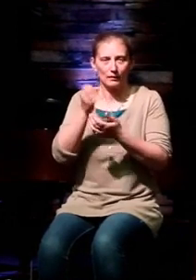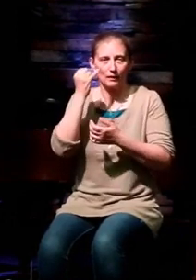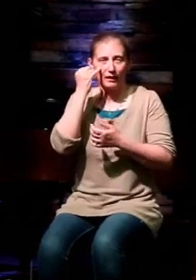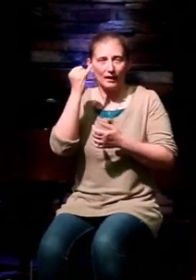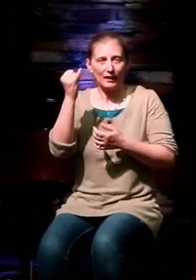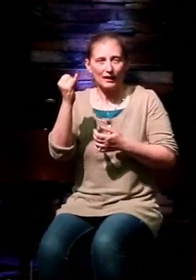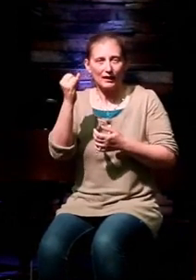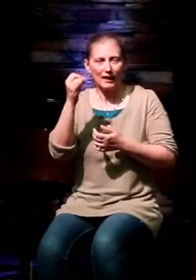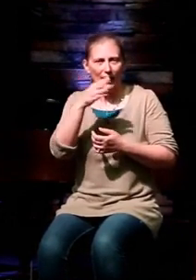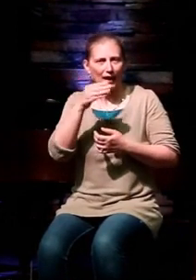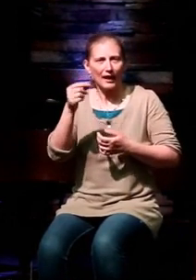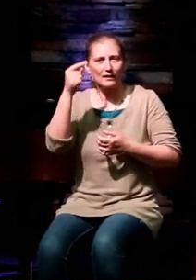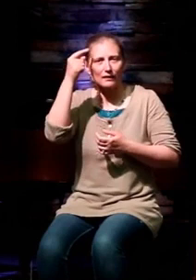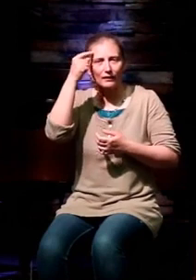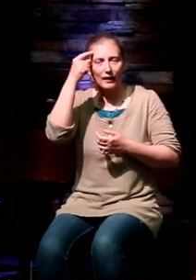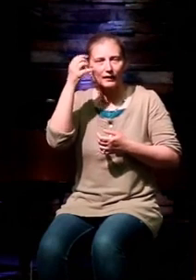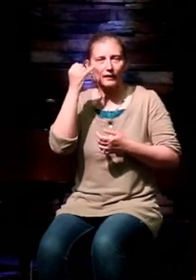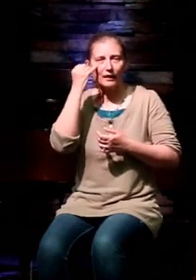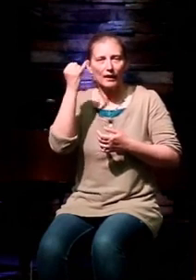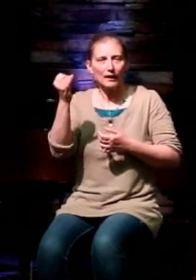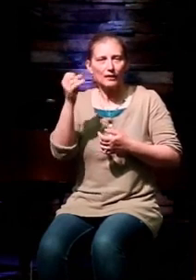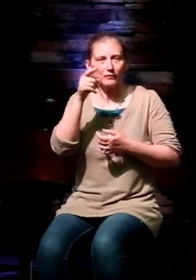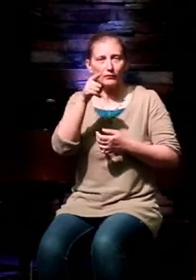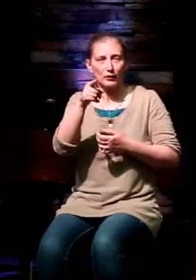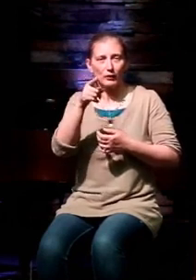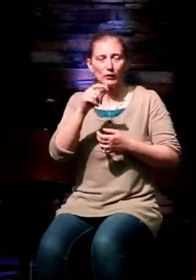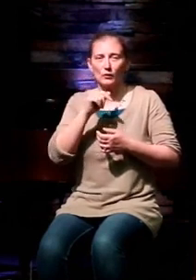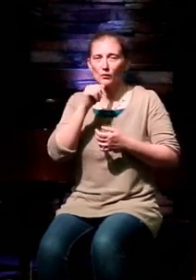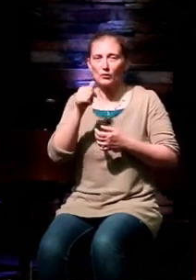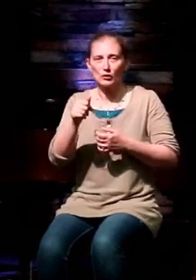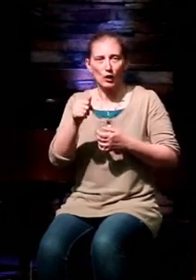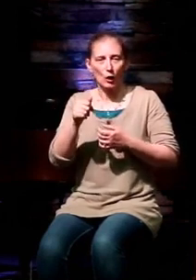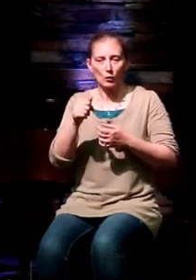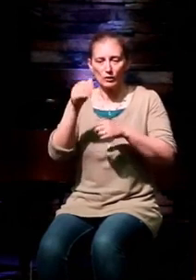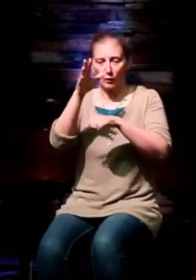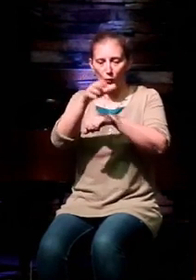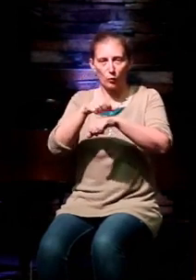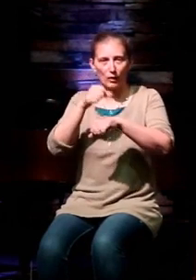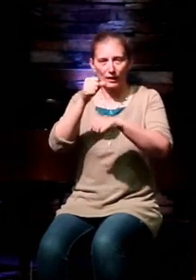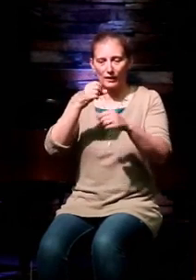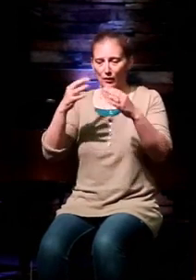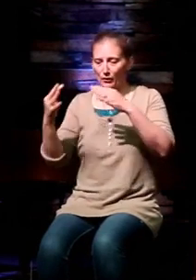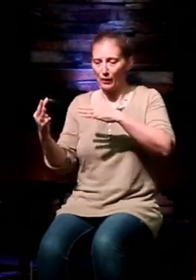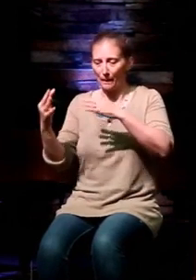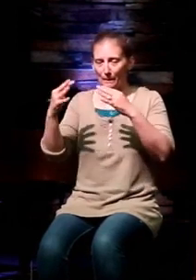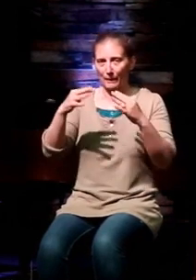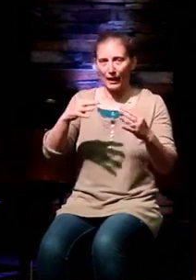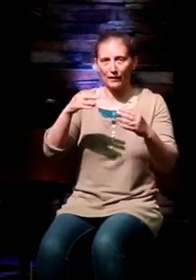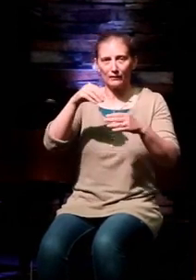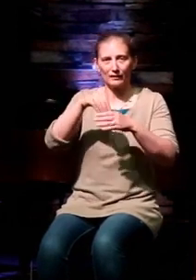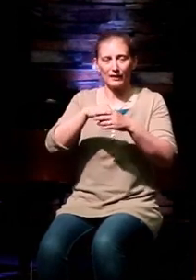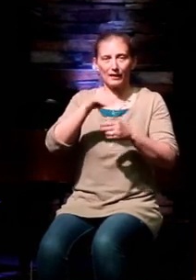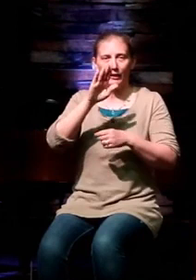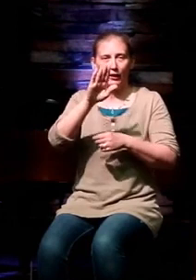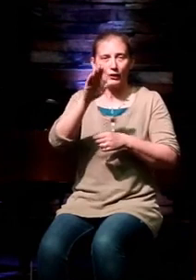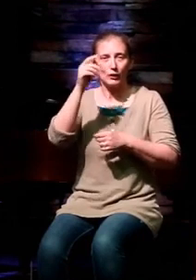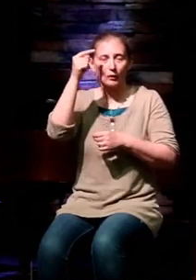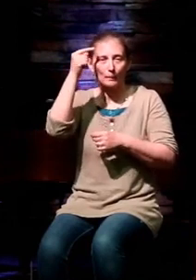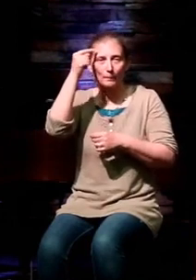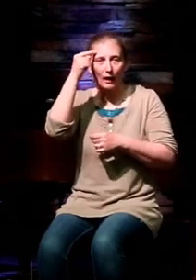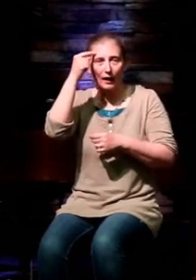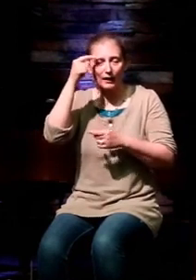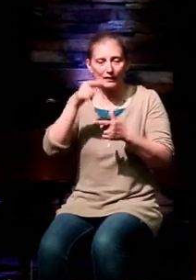mind, you're never going to win the battle in your actions. If you don't win the battle in your mind, you're never going to defeat it in your